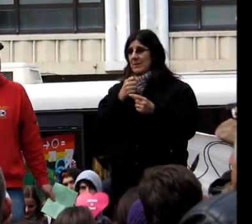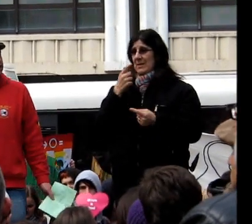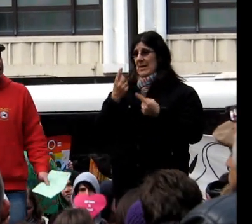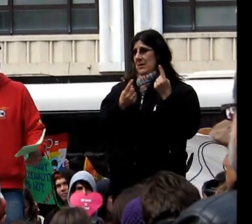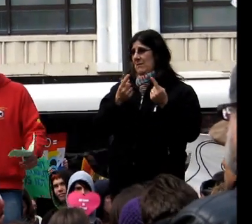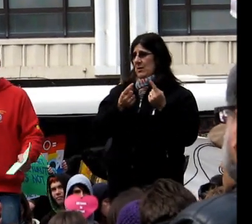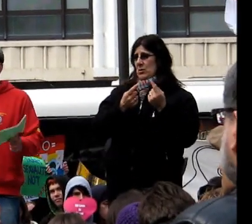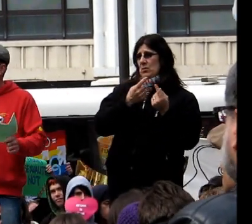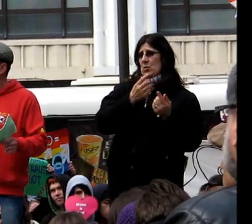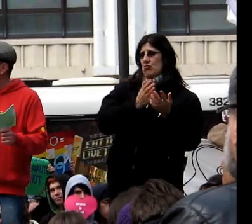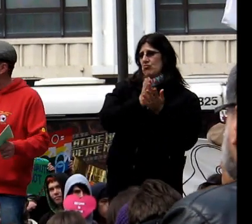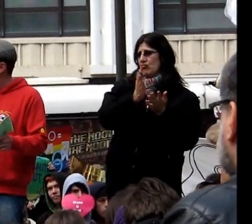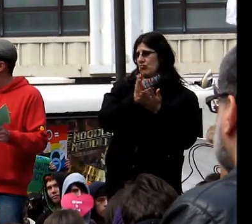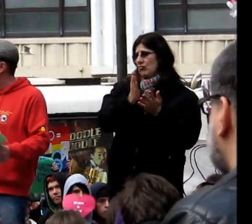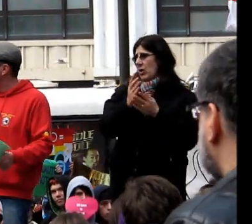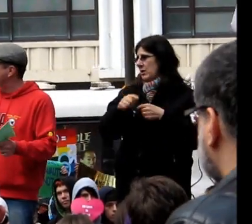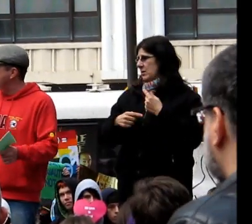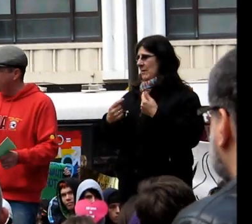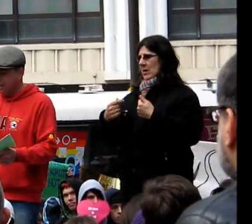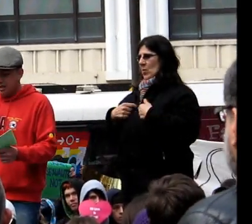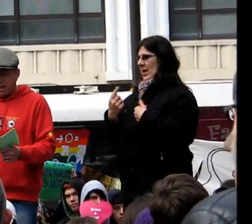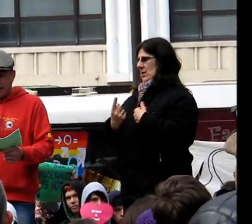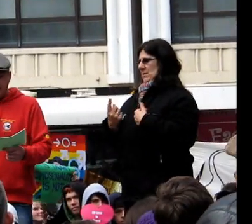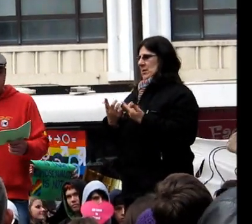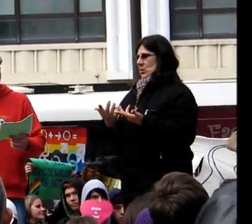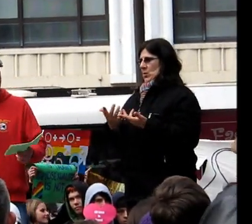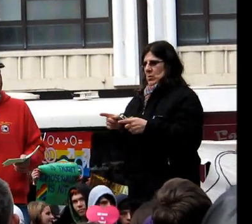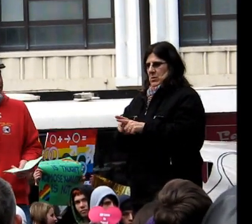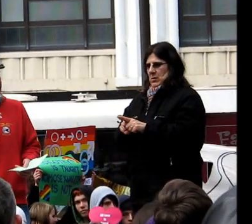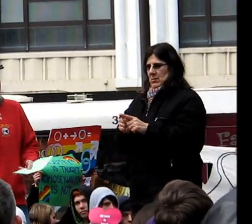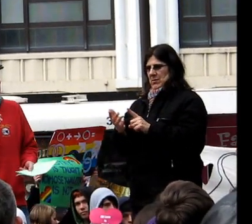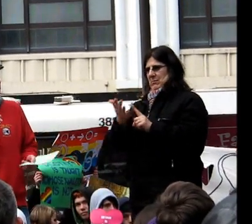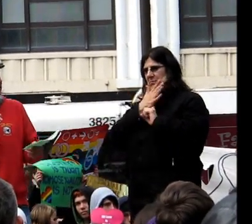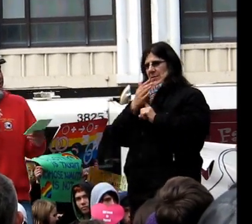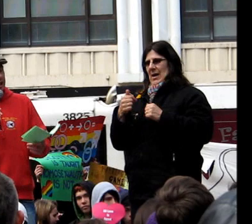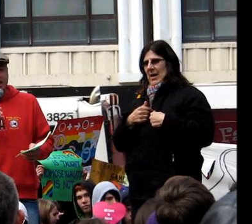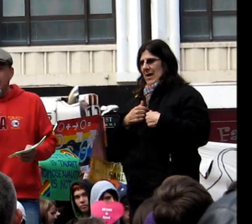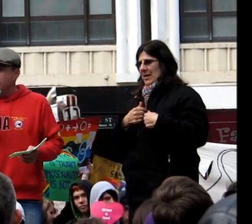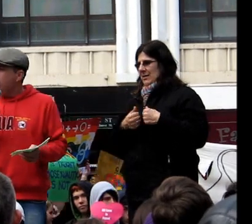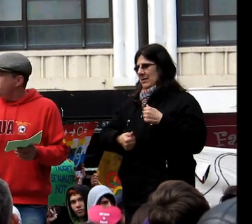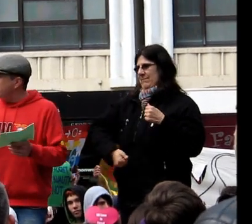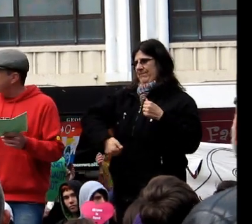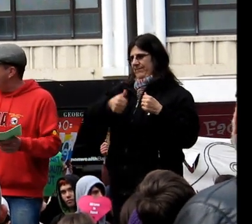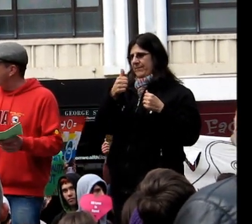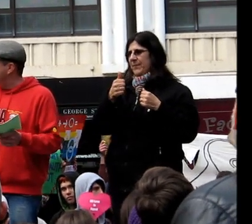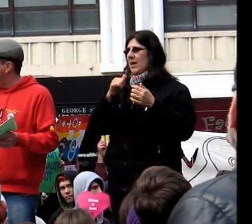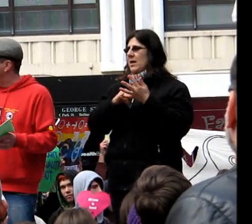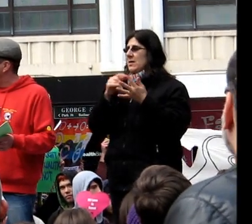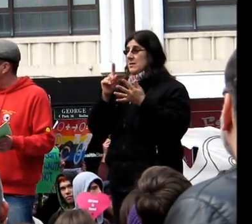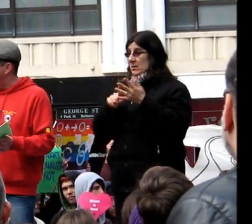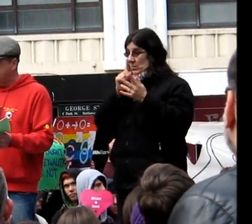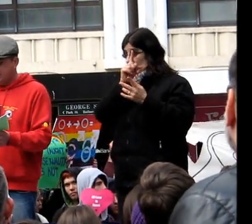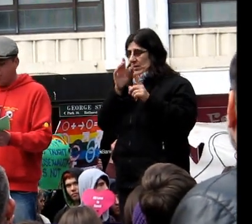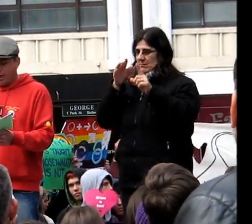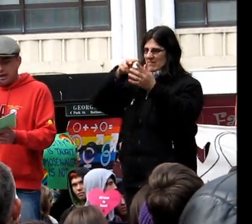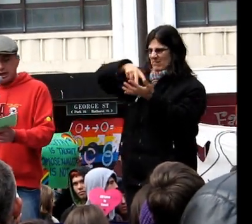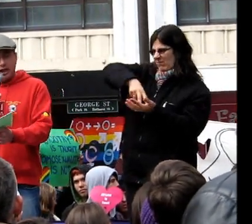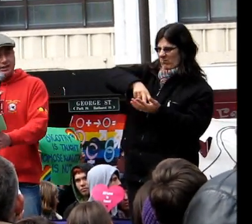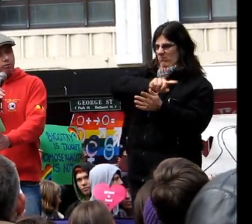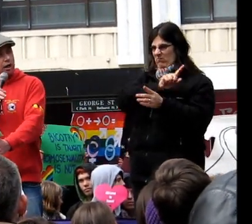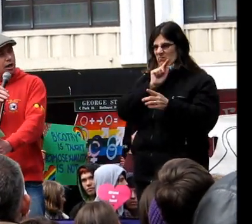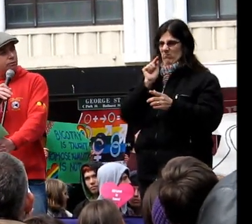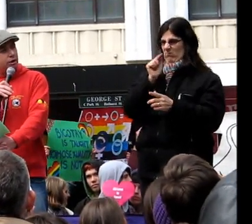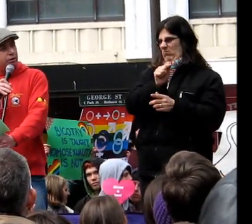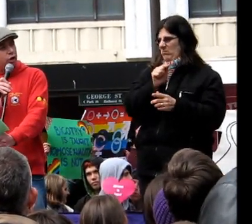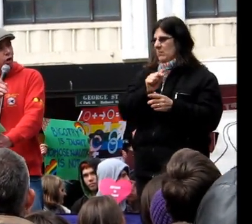individual rights yet denying individuals the right to marry. His hypocrisy is sickening, but it's wholly unsurprising.